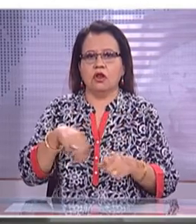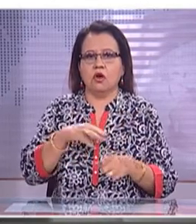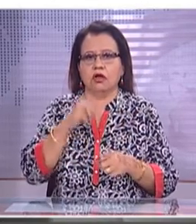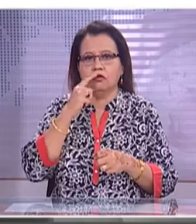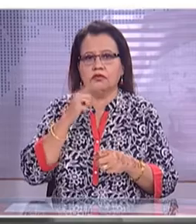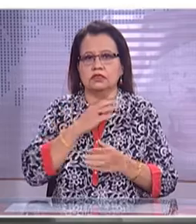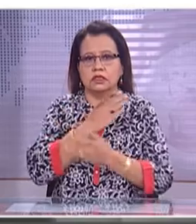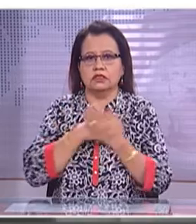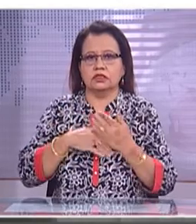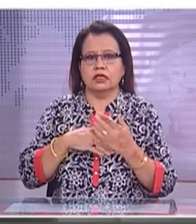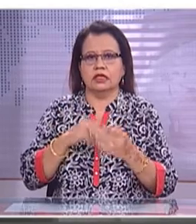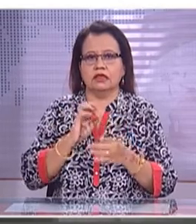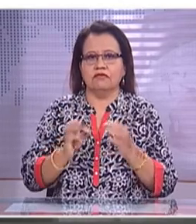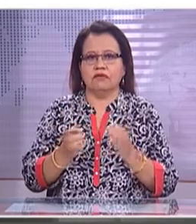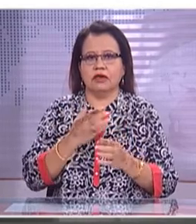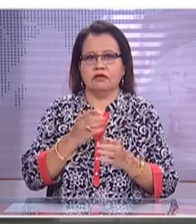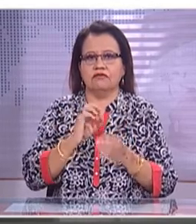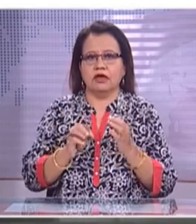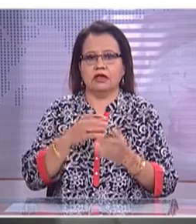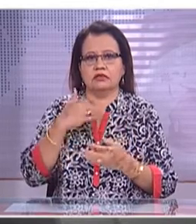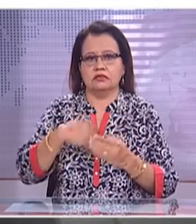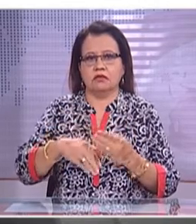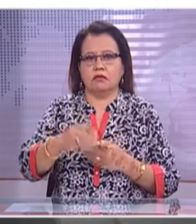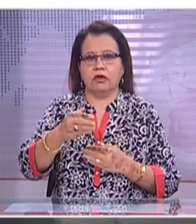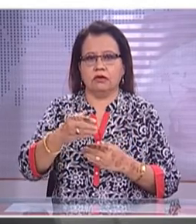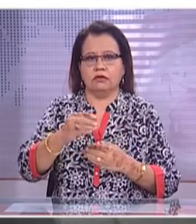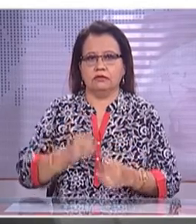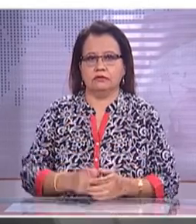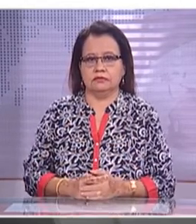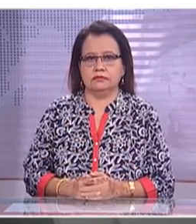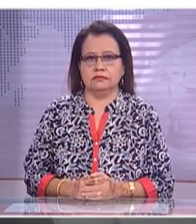woman was also injured in the firing. Firing is still on.